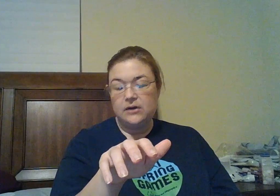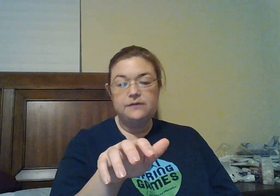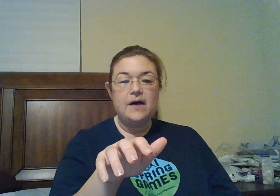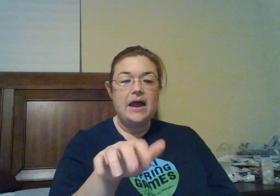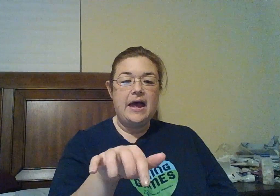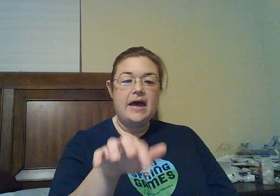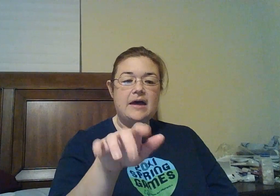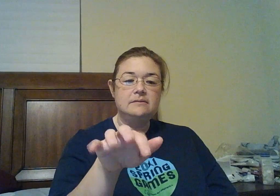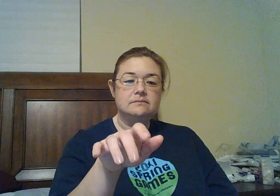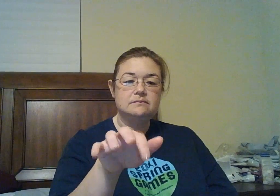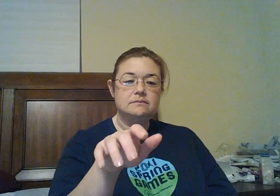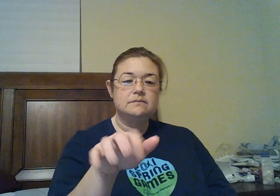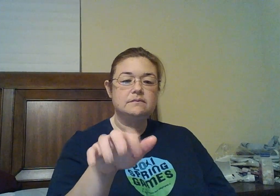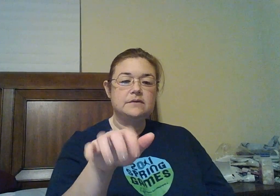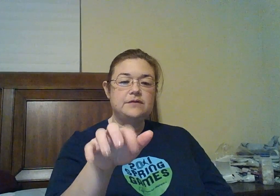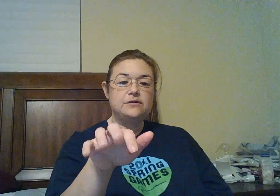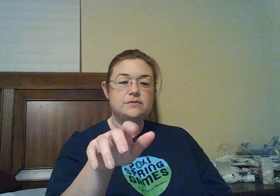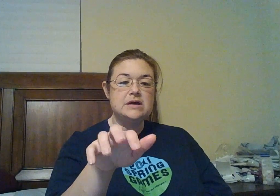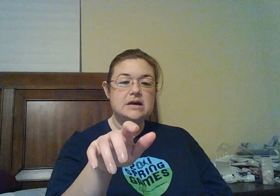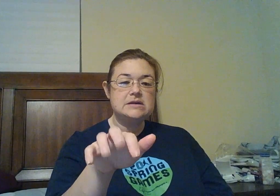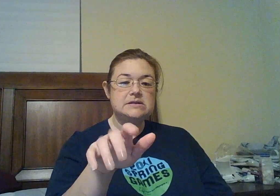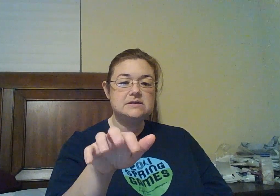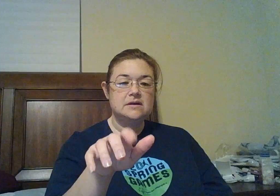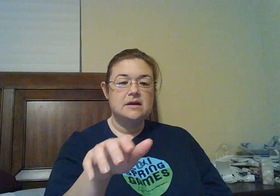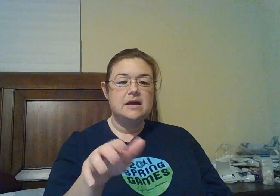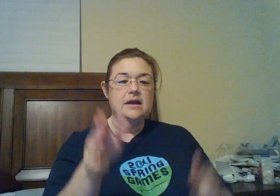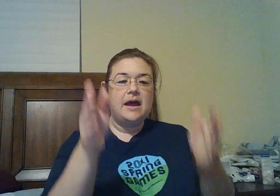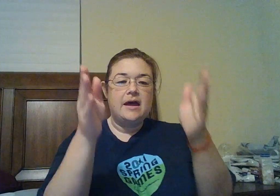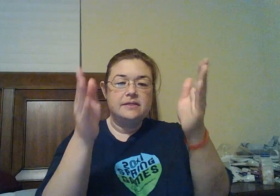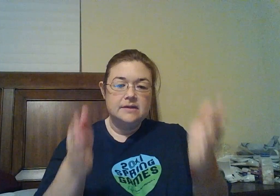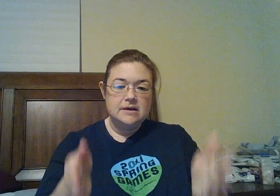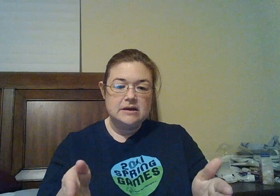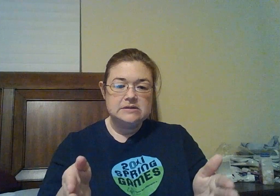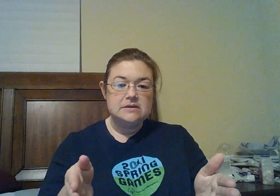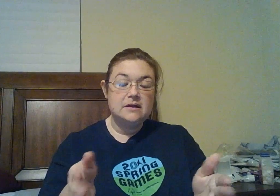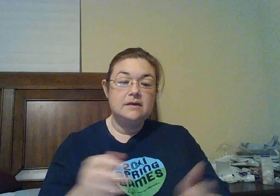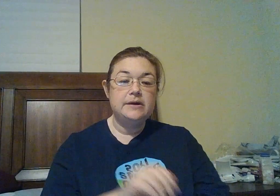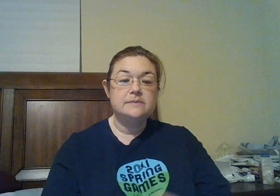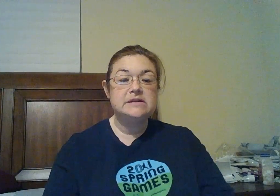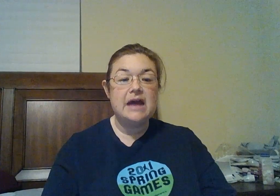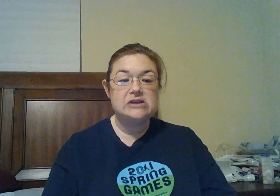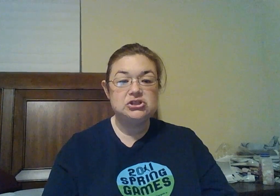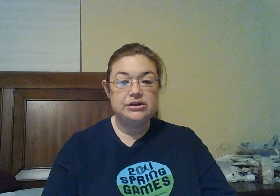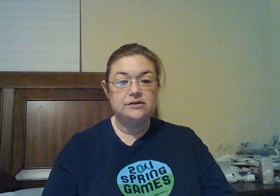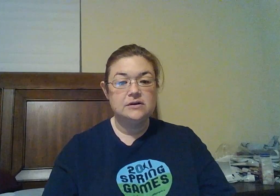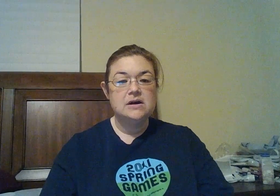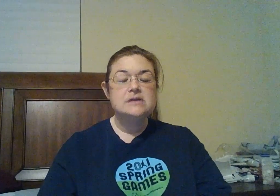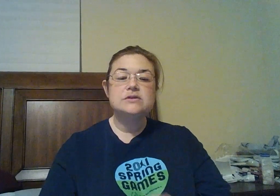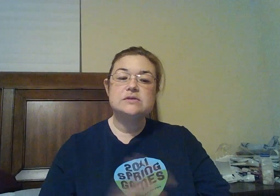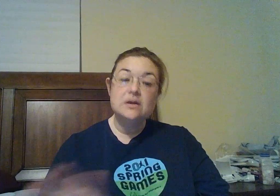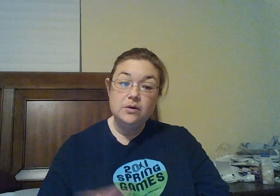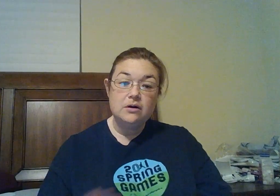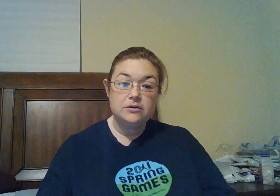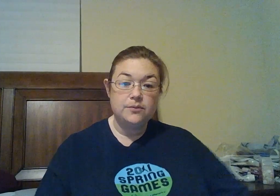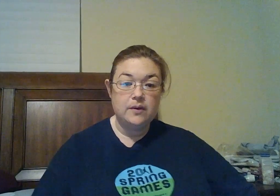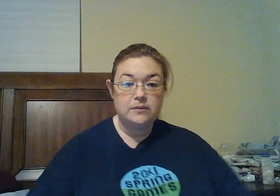if I do this and add this, then it becomes cashier. So somewhere on your parameter